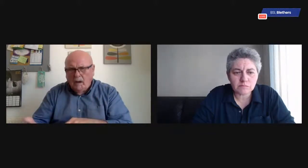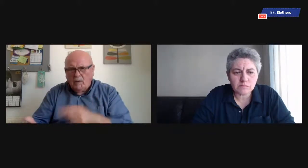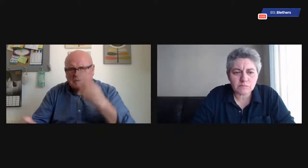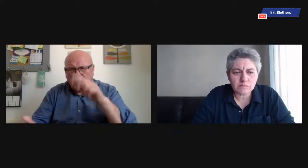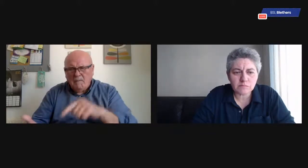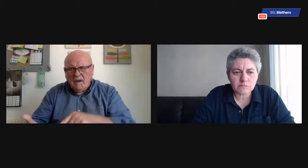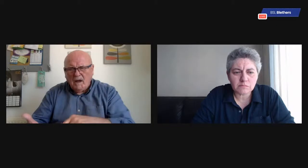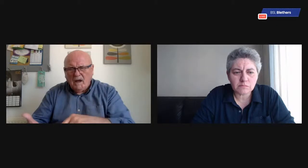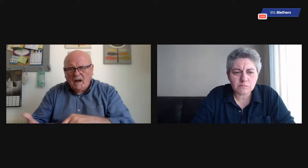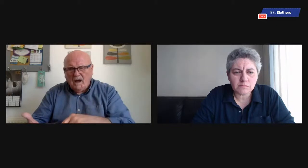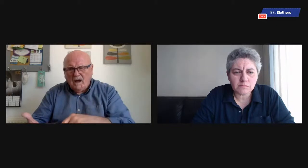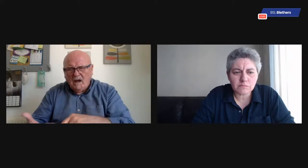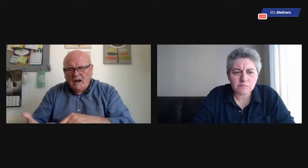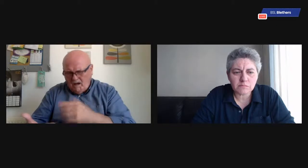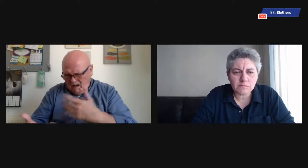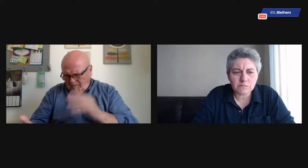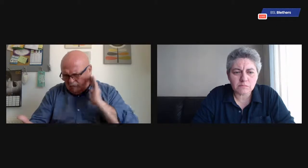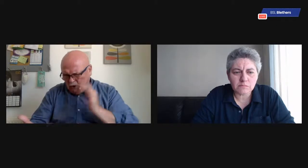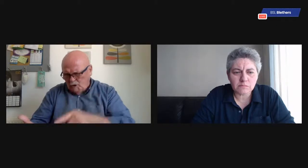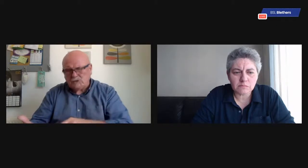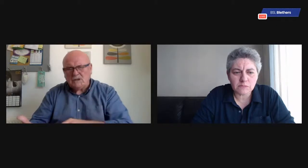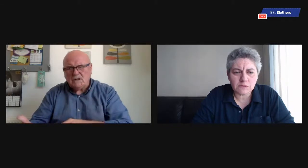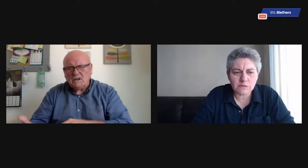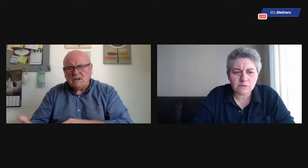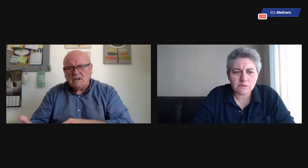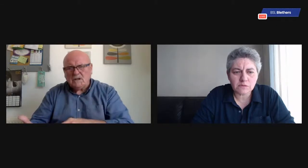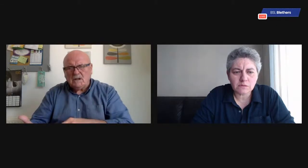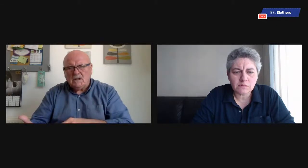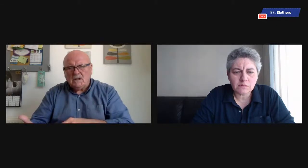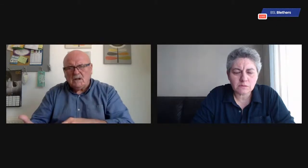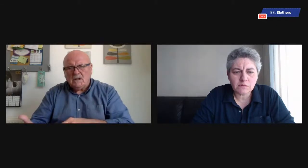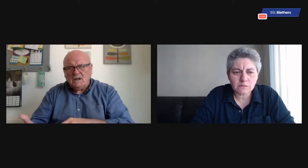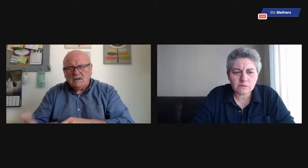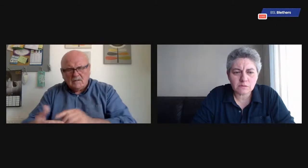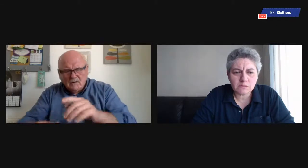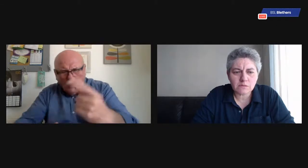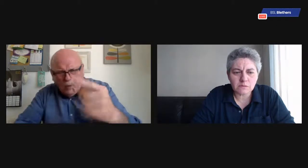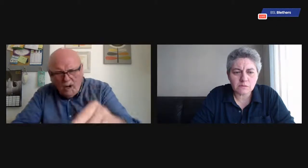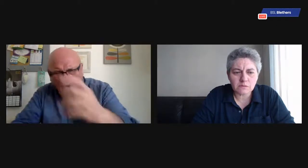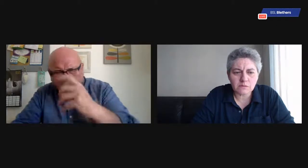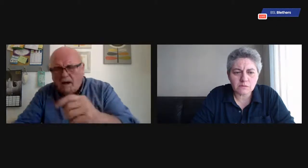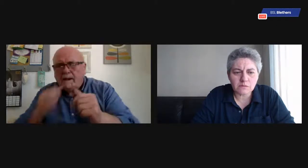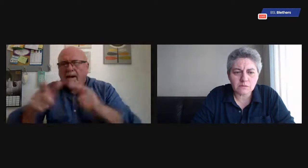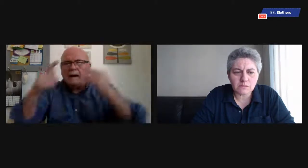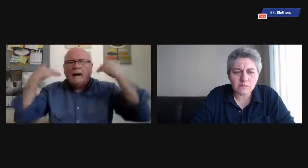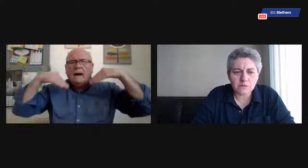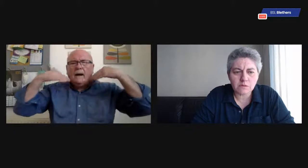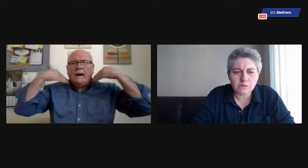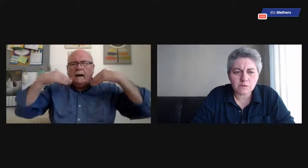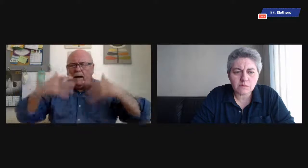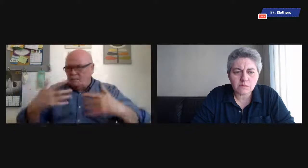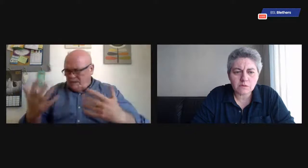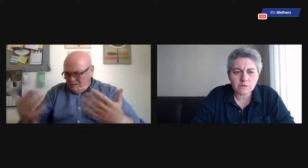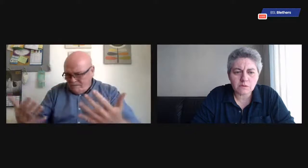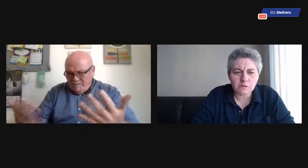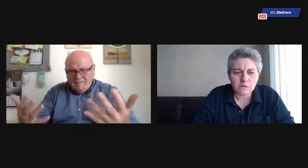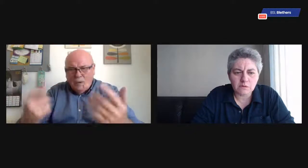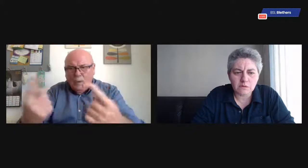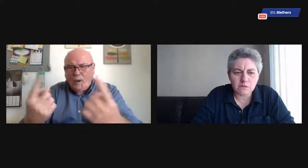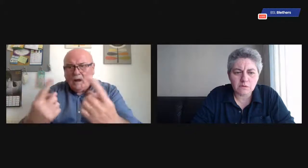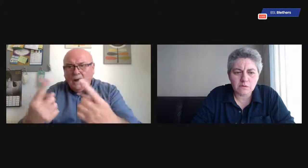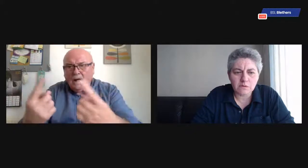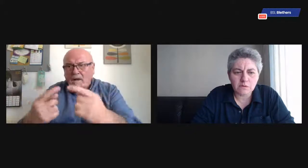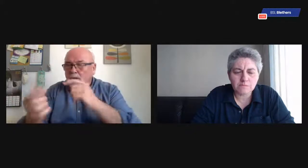before. And maybe there's a name there. I've heard of that person's name maybe on a report, and I'll say, "Who's that?" And they'll